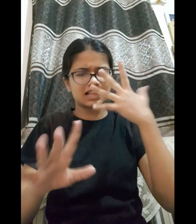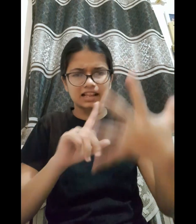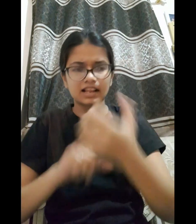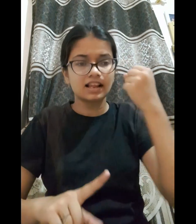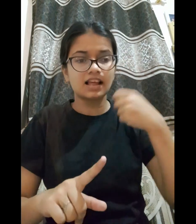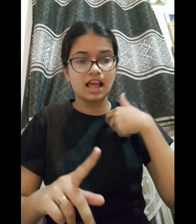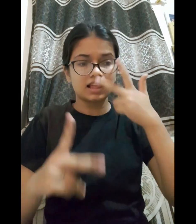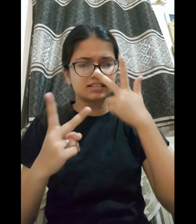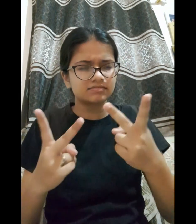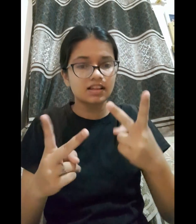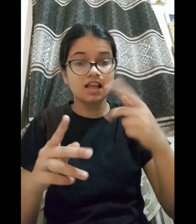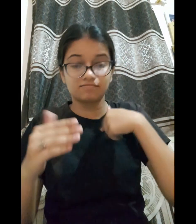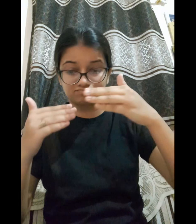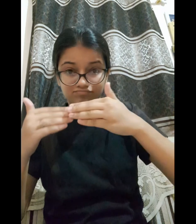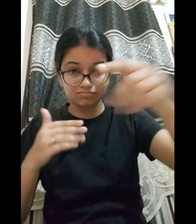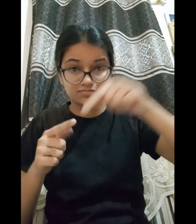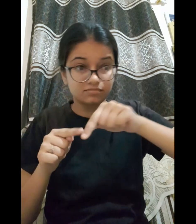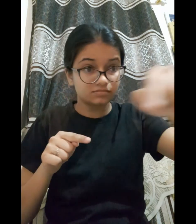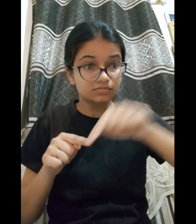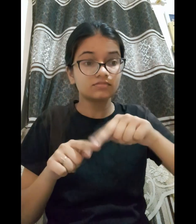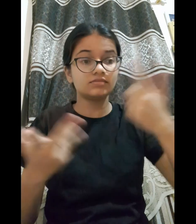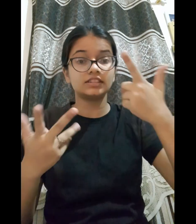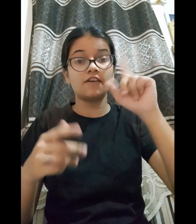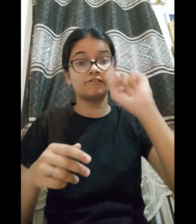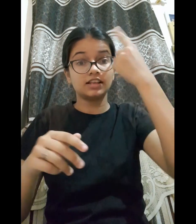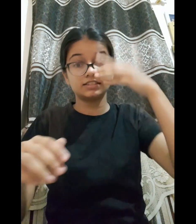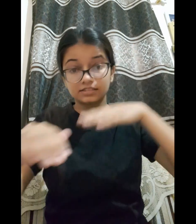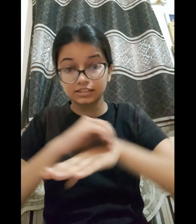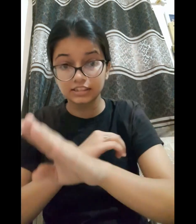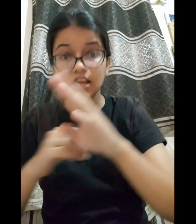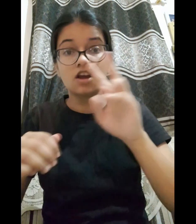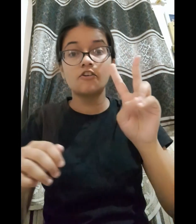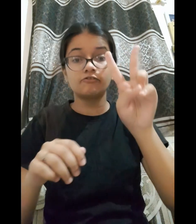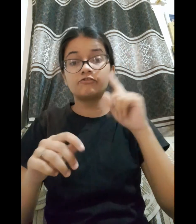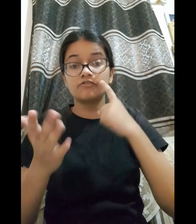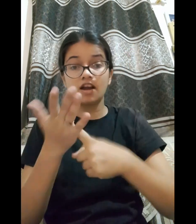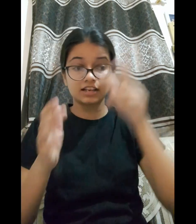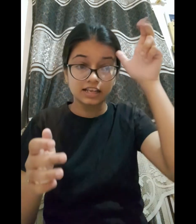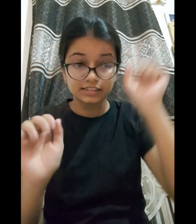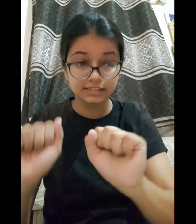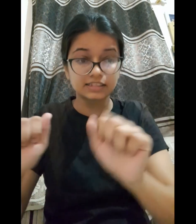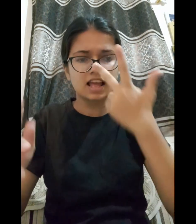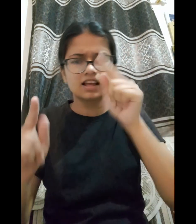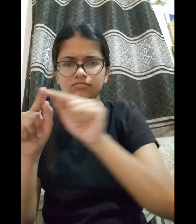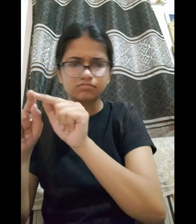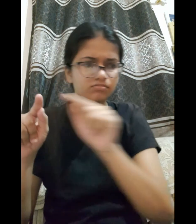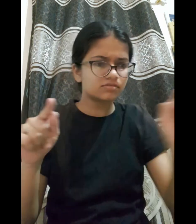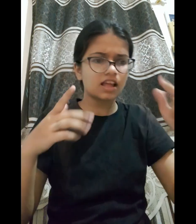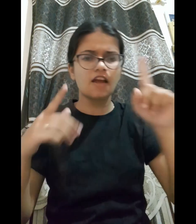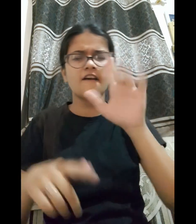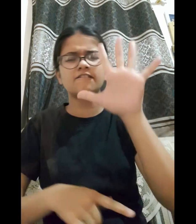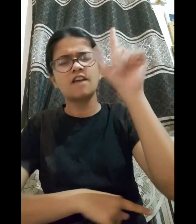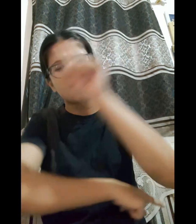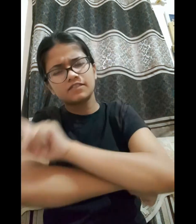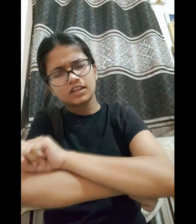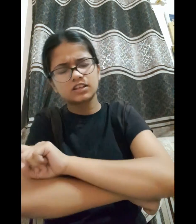The incubation period for the virus, which means from the entry of the virus to the first symptom, is on an average about 5 days plus